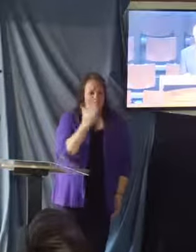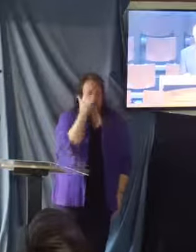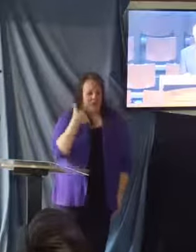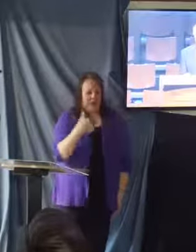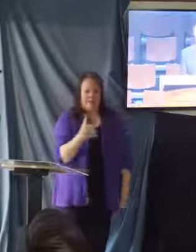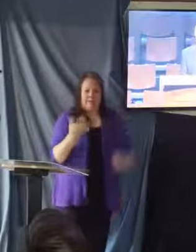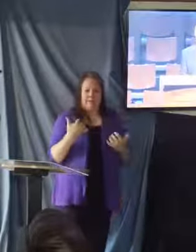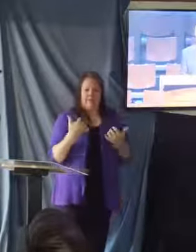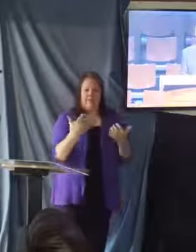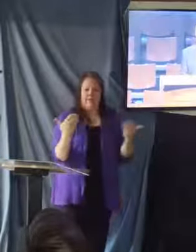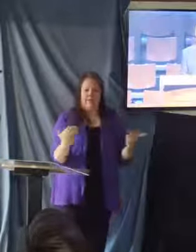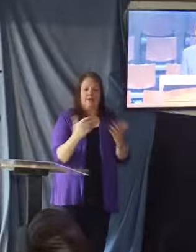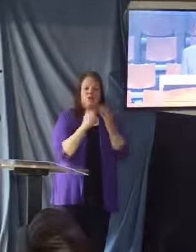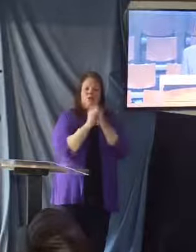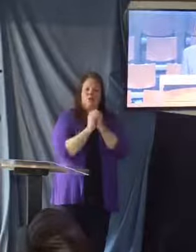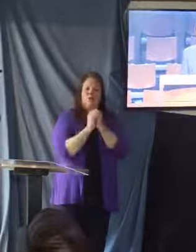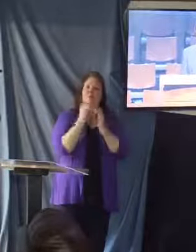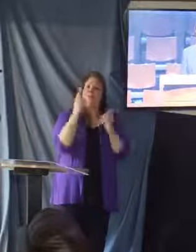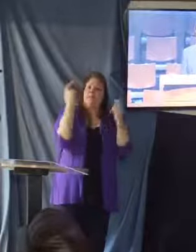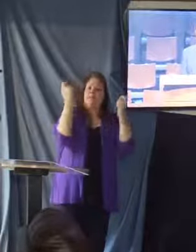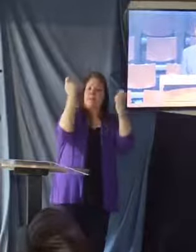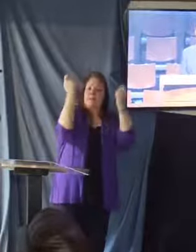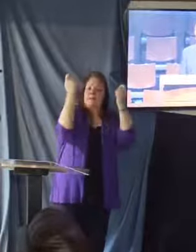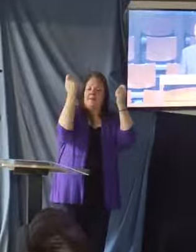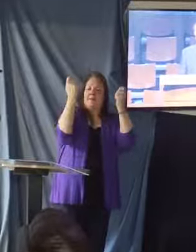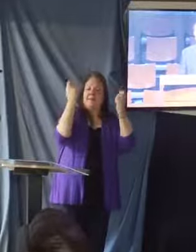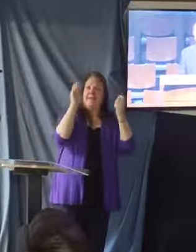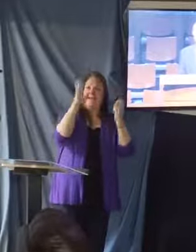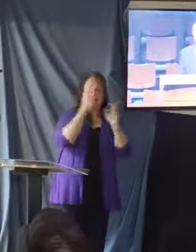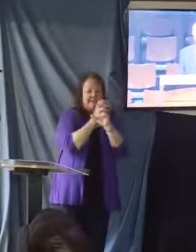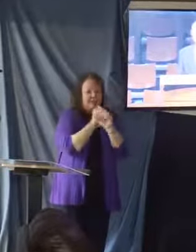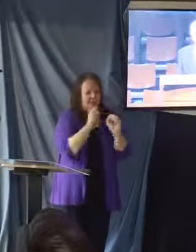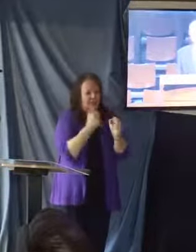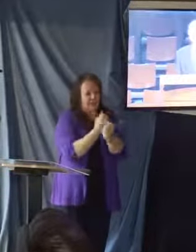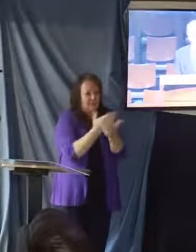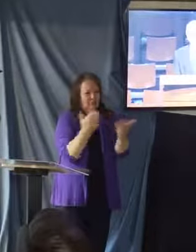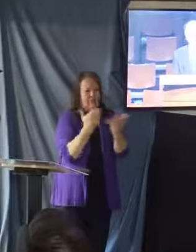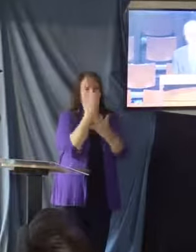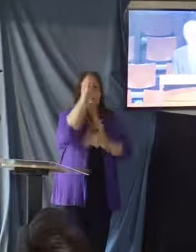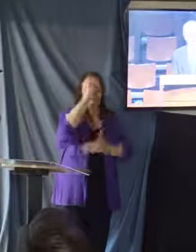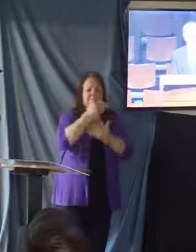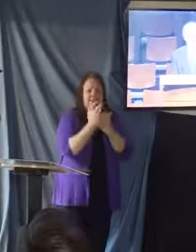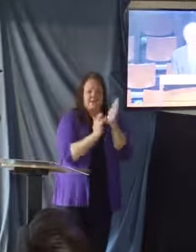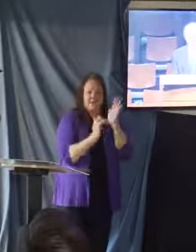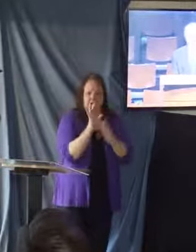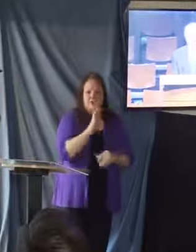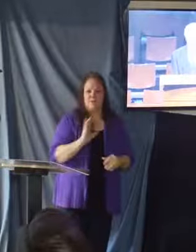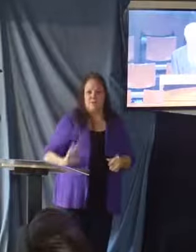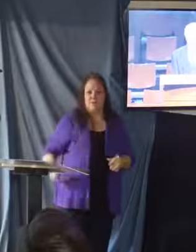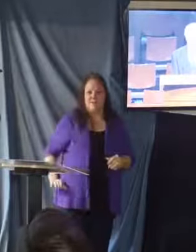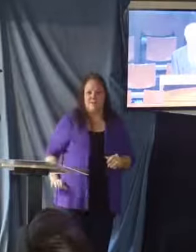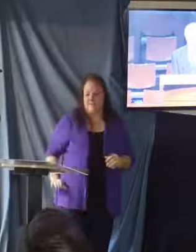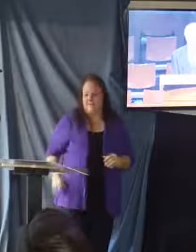can gather to worship him and celebrate the salvation he provided in his son, Jesus